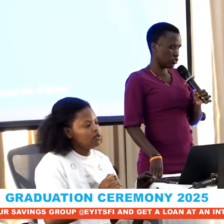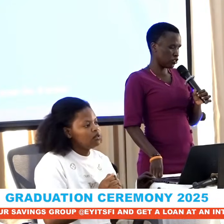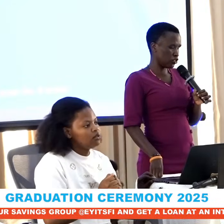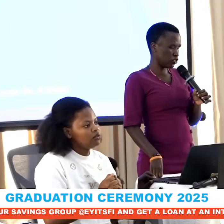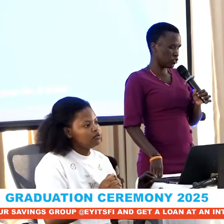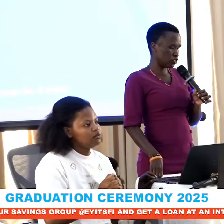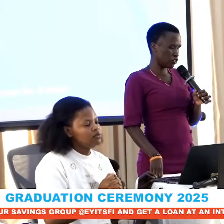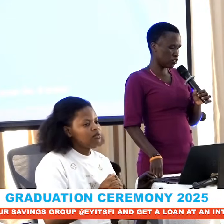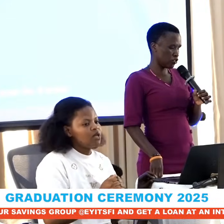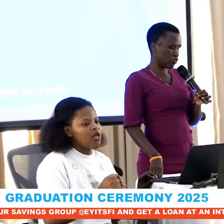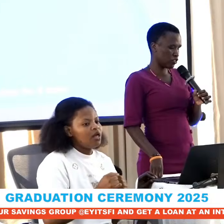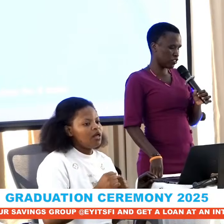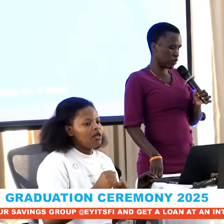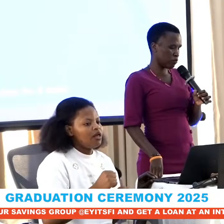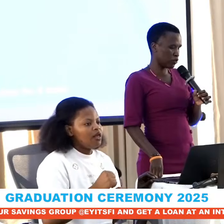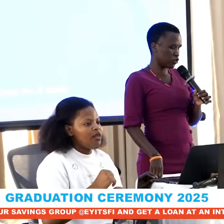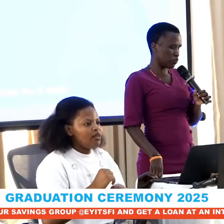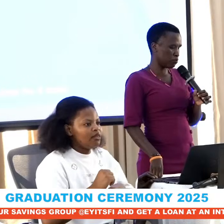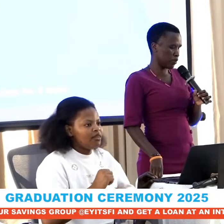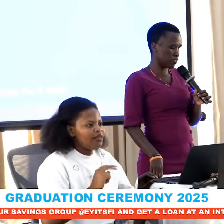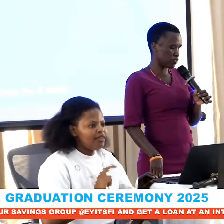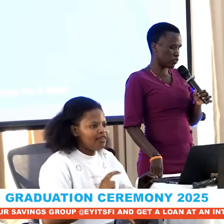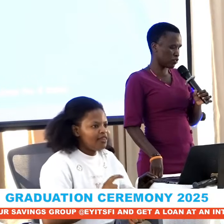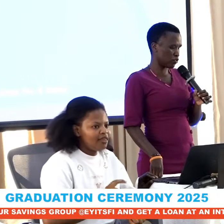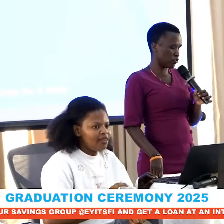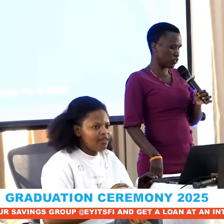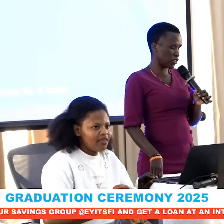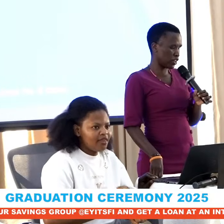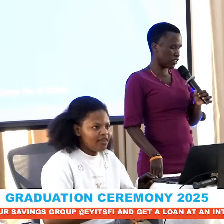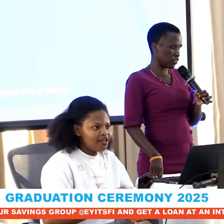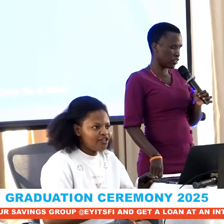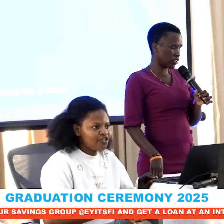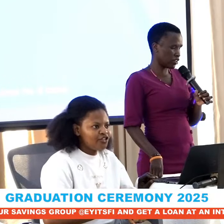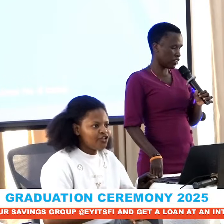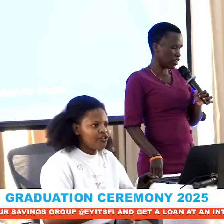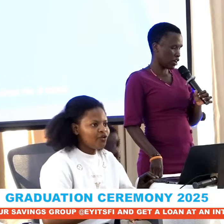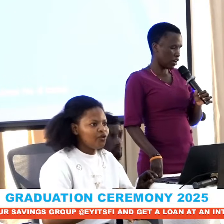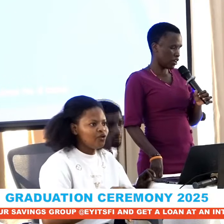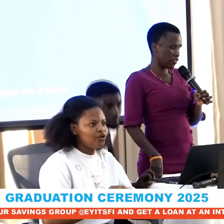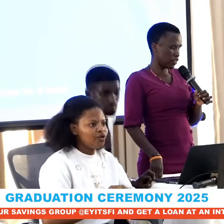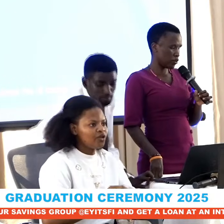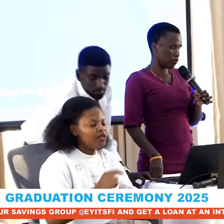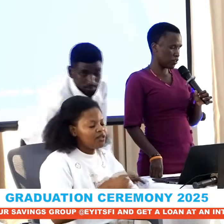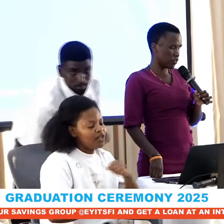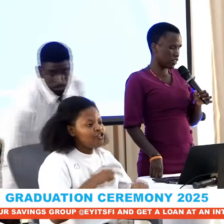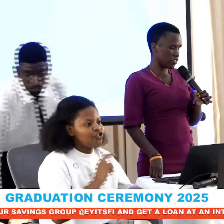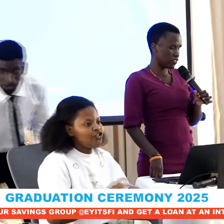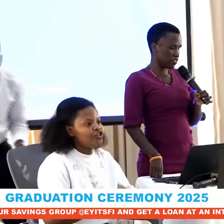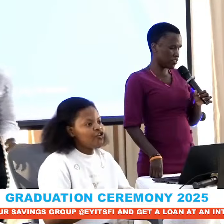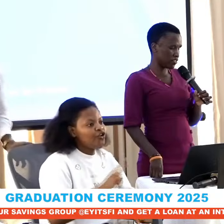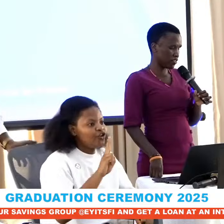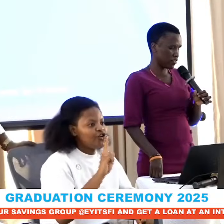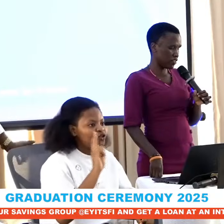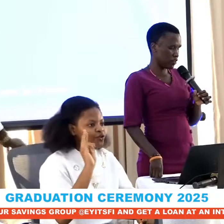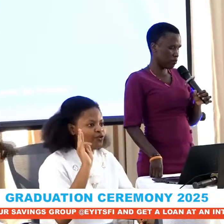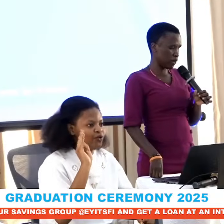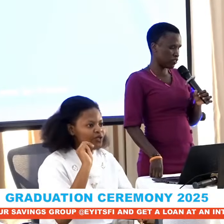National Union of Disabled Persons of Uganda under the Human